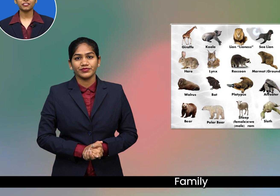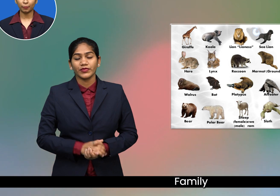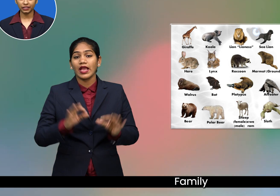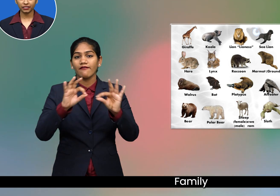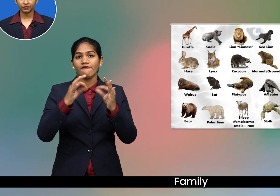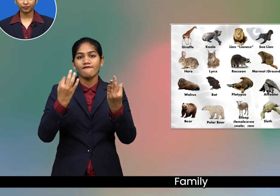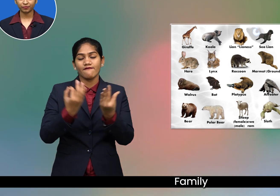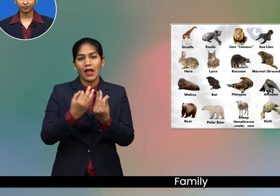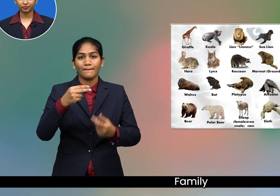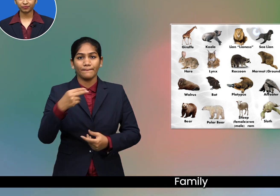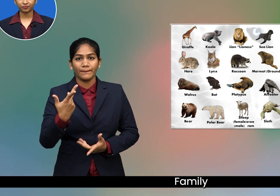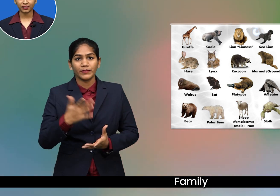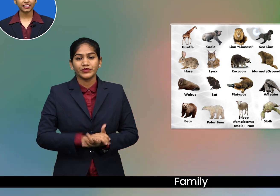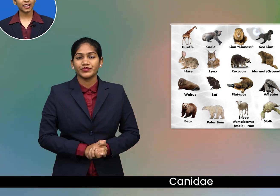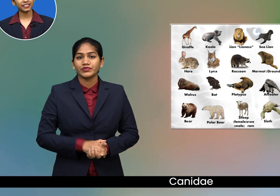Family